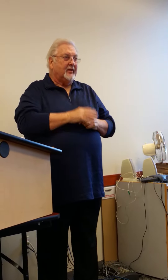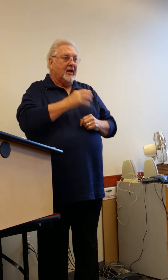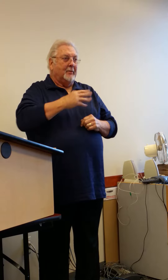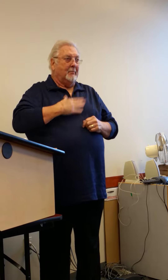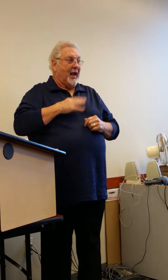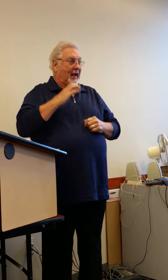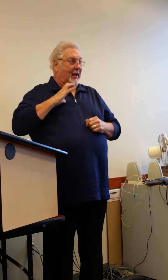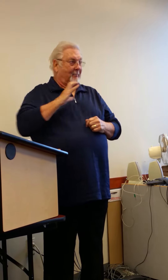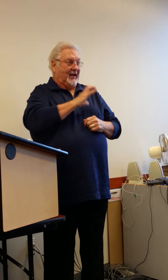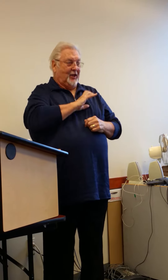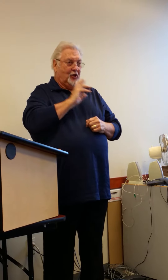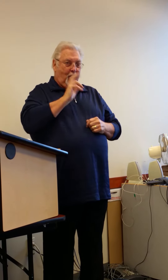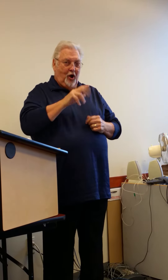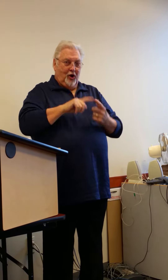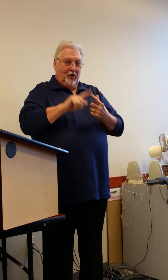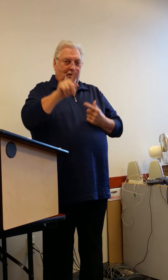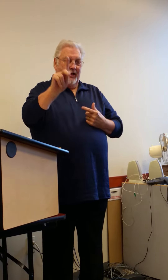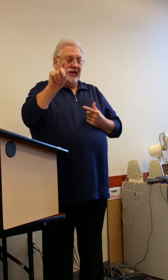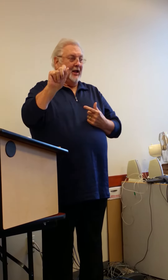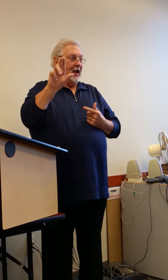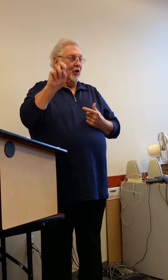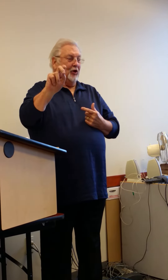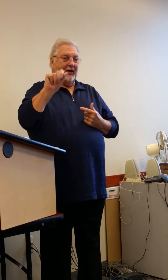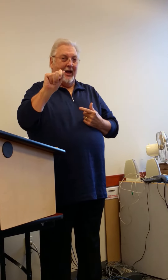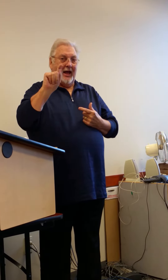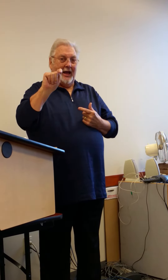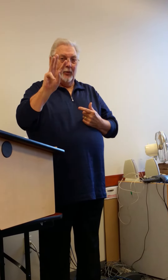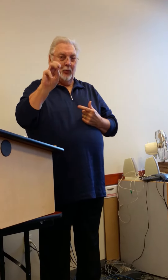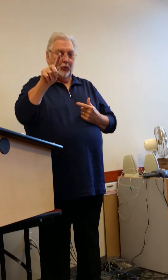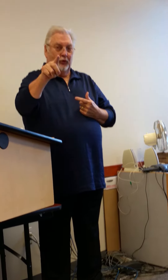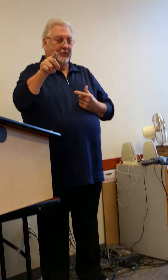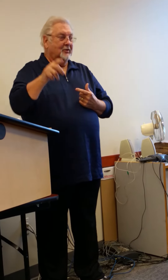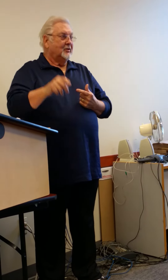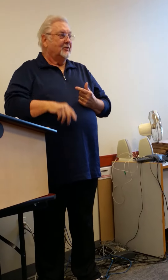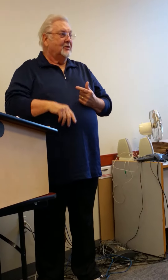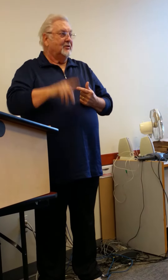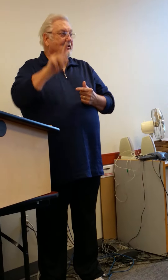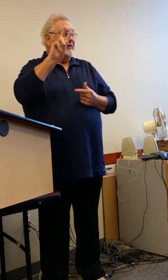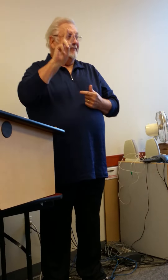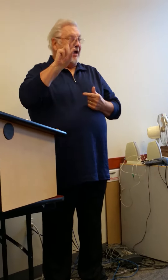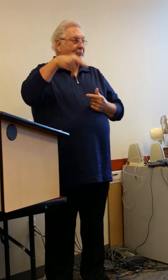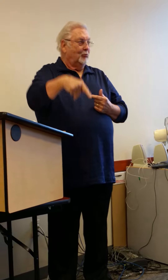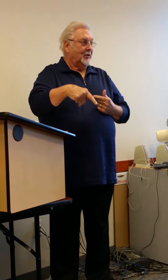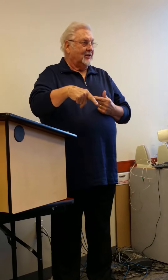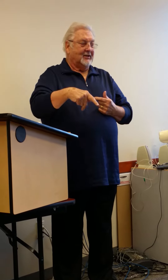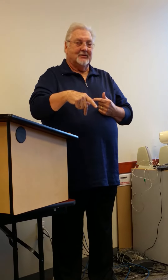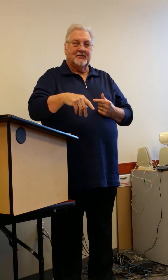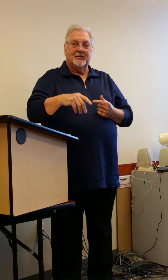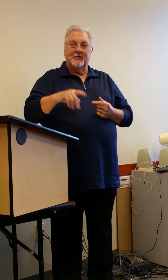Citizens, and my committee is Karen Atwood, she's Vice President.